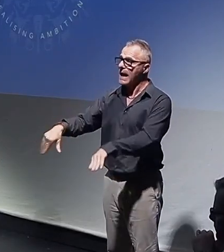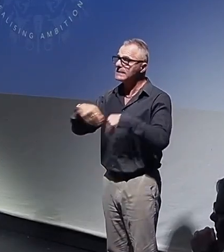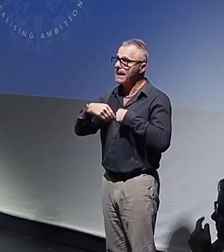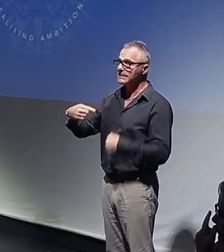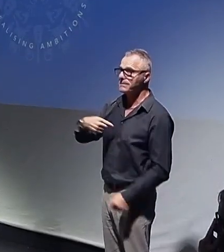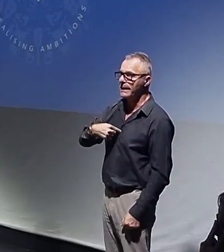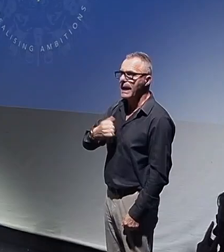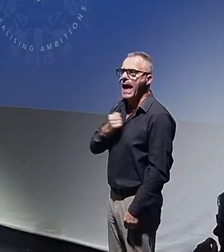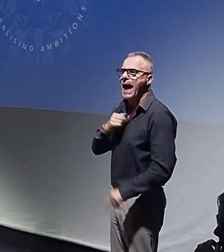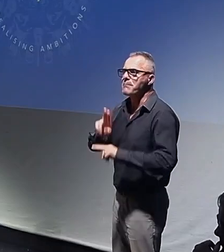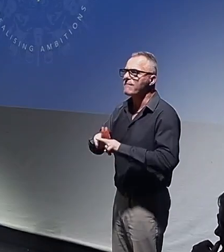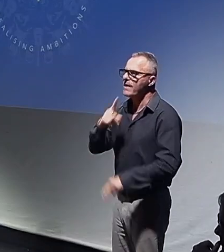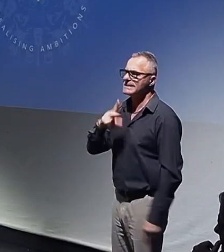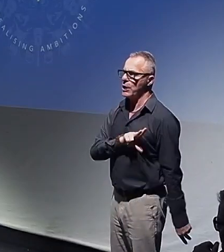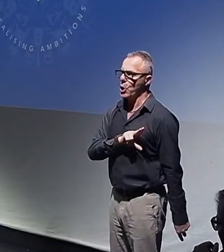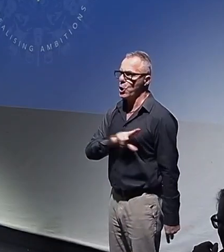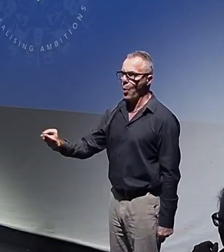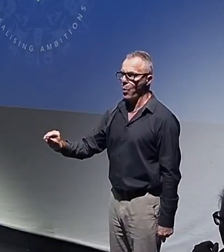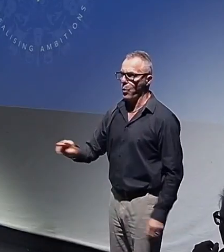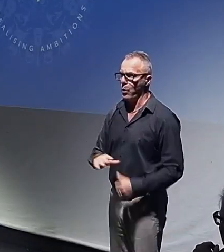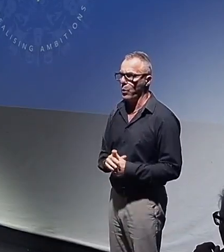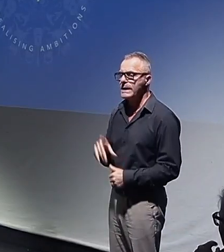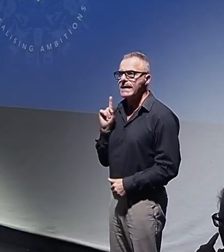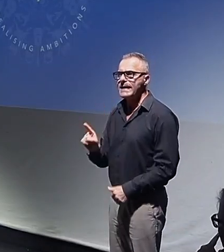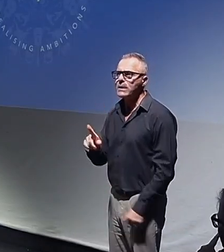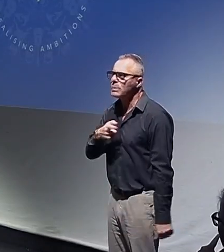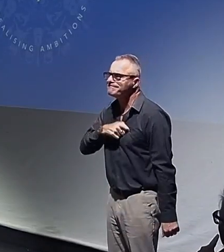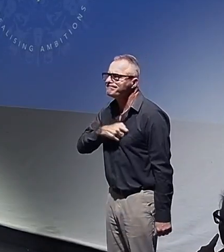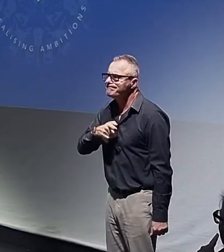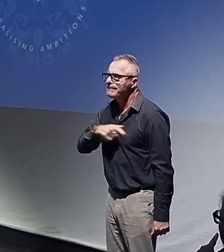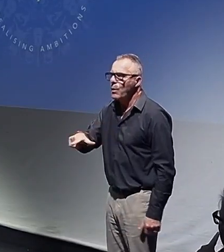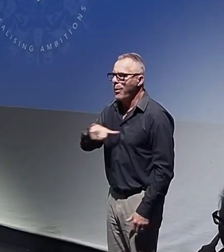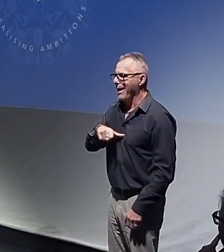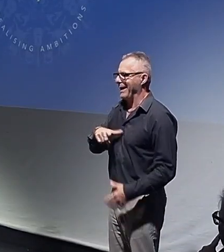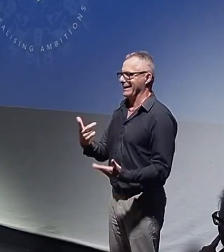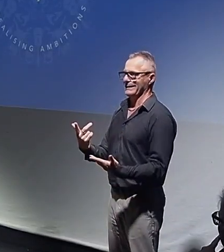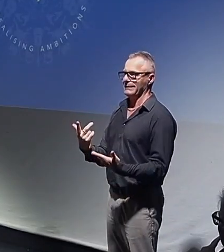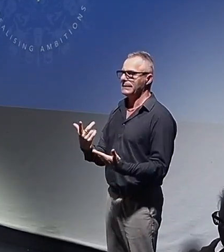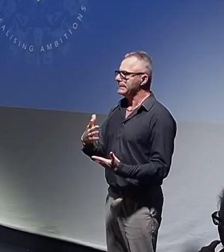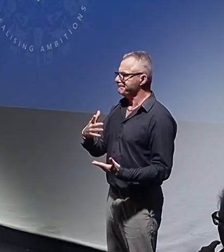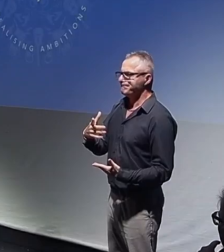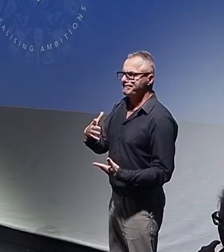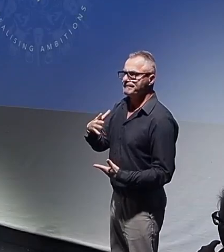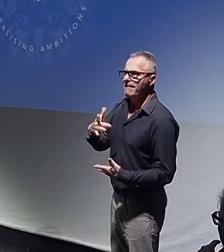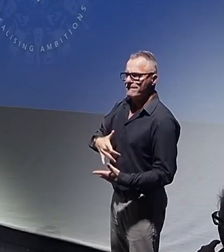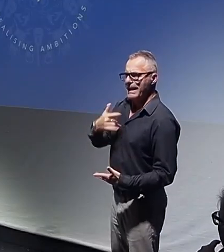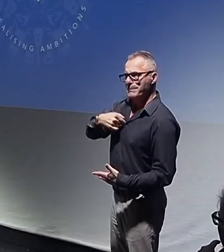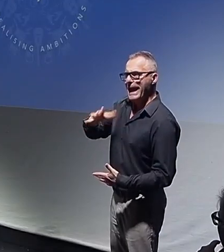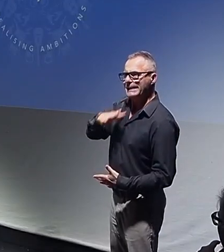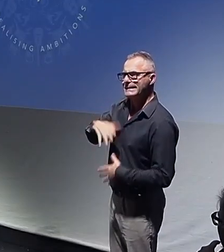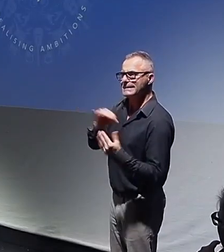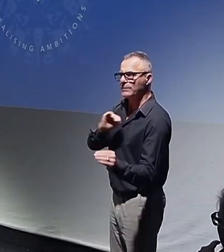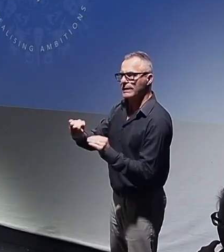join. And my dad was like, absolutely not. He was anxious that I wouldn't get an education, and